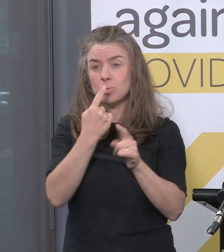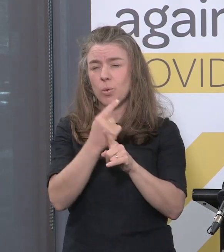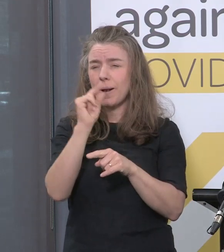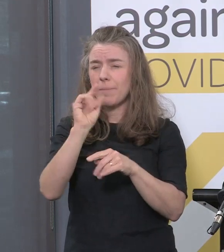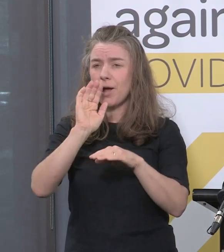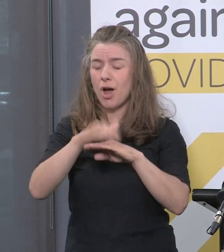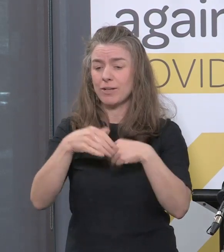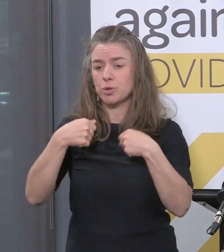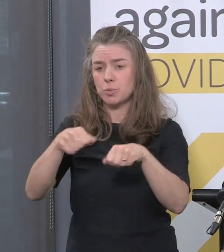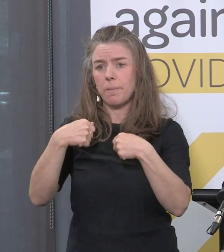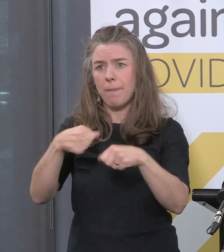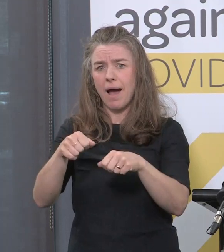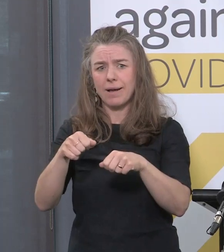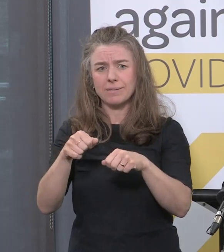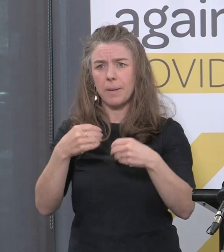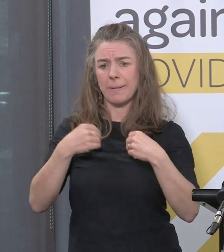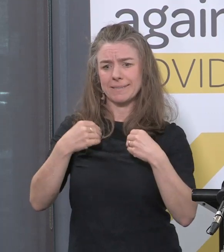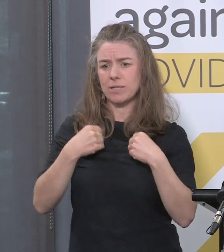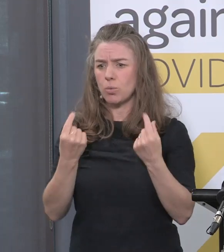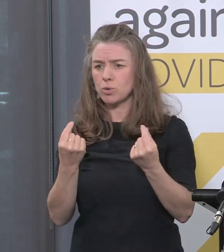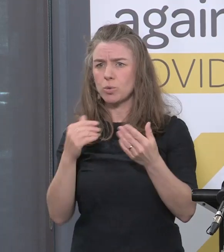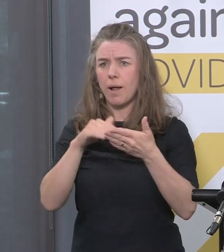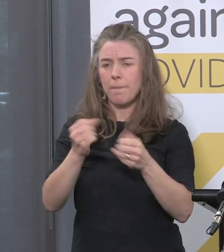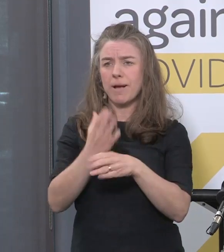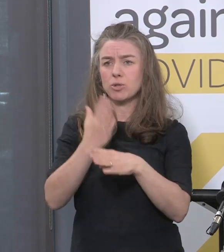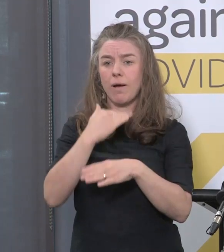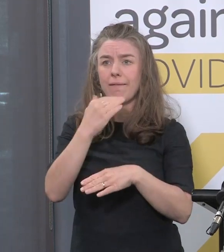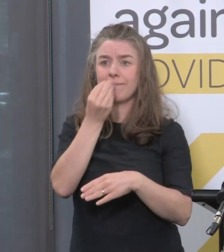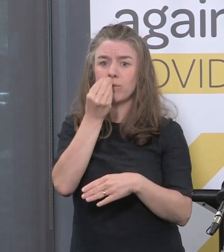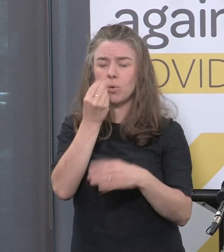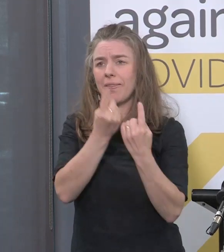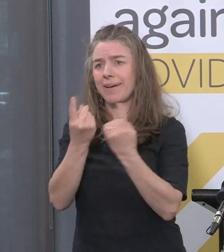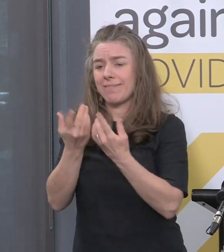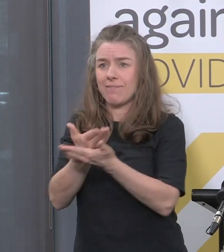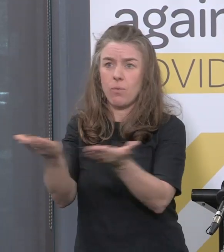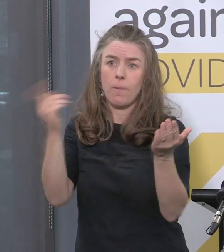about what the supermarkets are doing to ensure continuity of essential supplies.